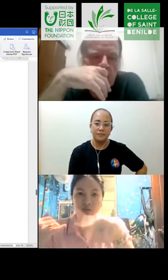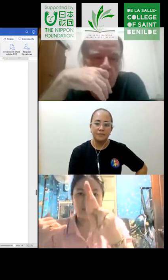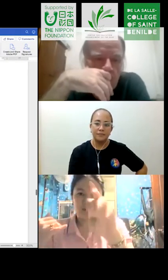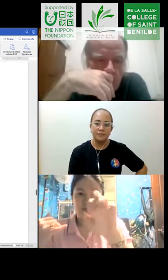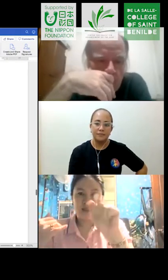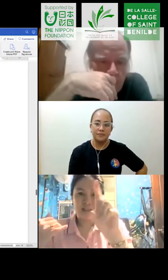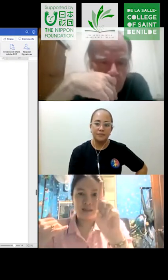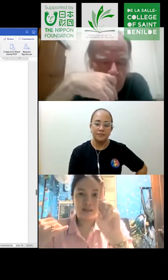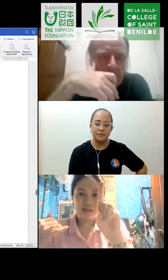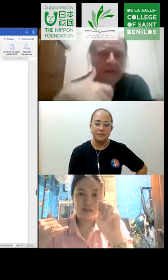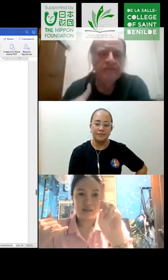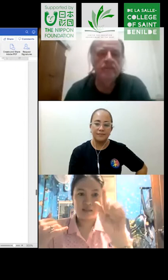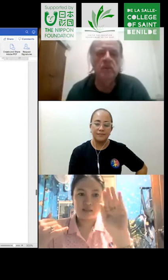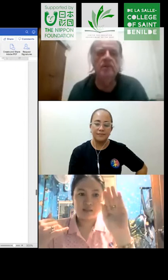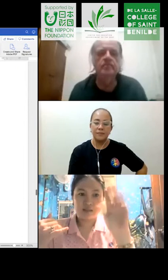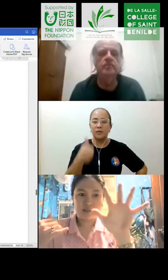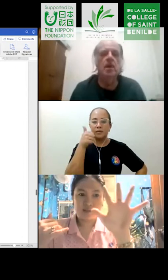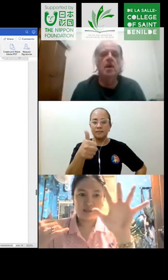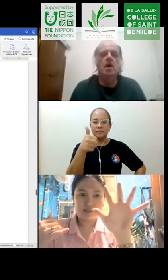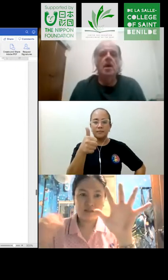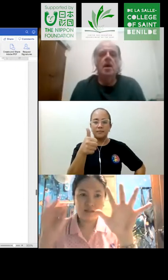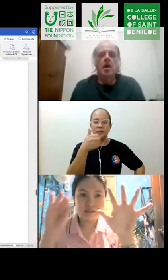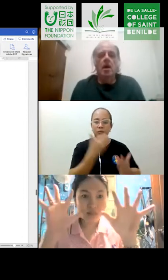I think that's it. Okay, Study tools. good.